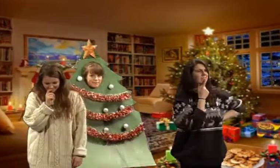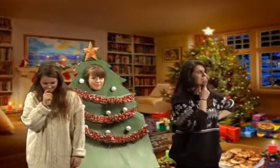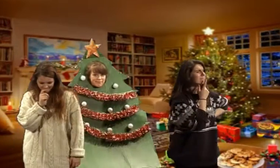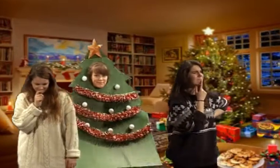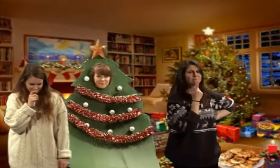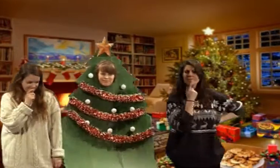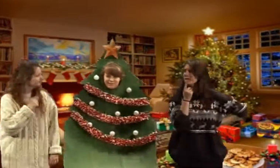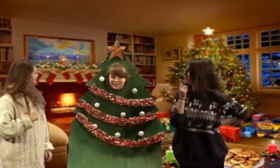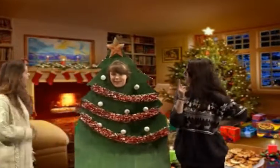-da.